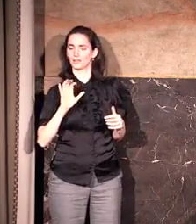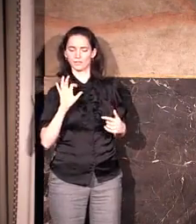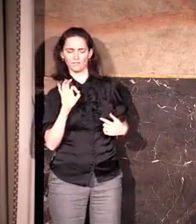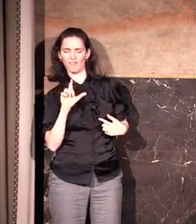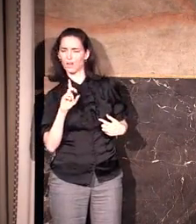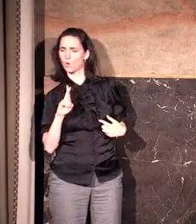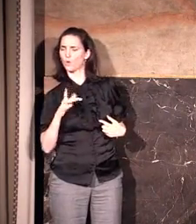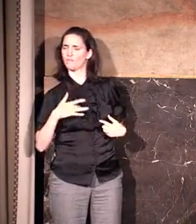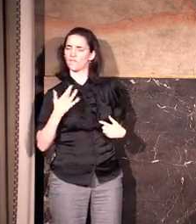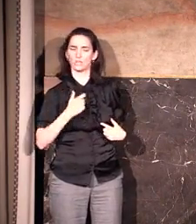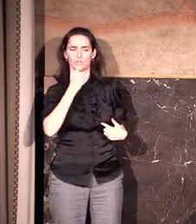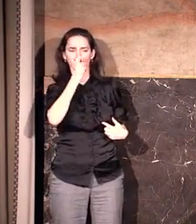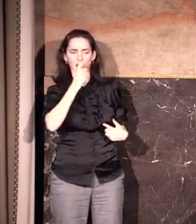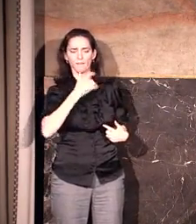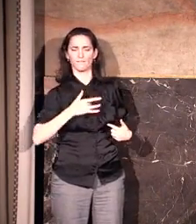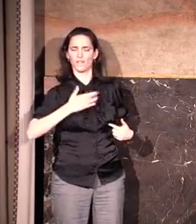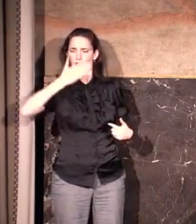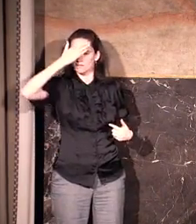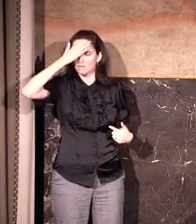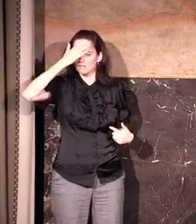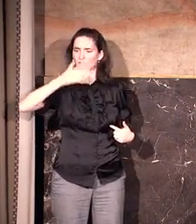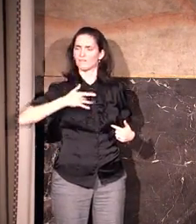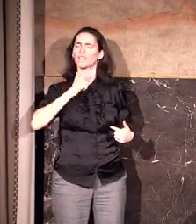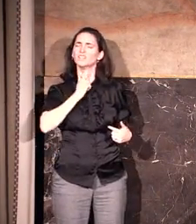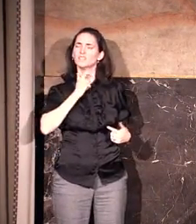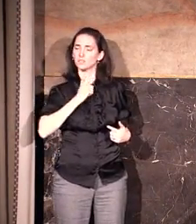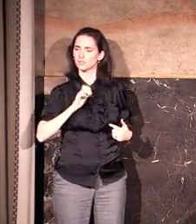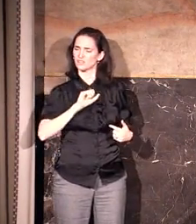illness symptoms, but now with flu season gone, these are